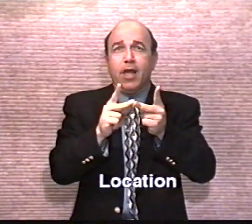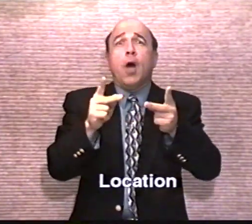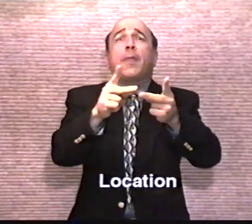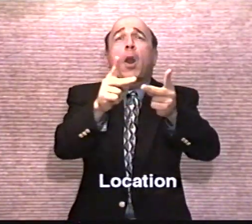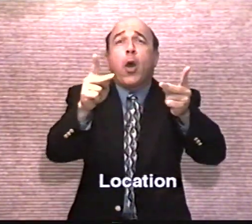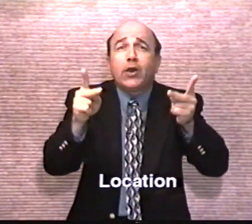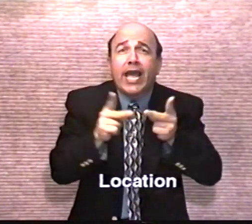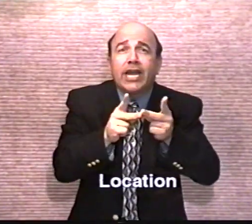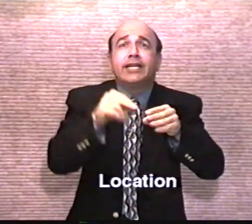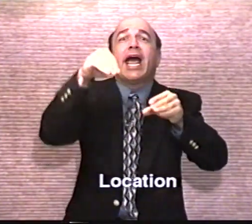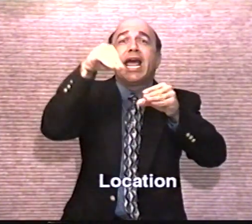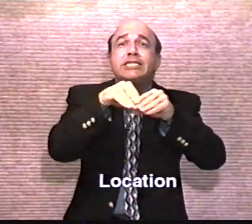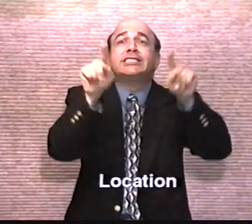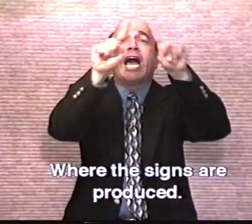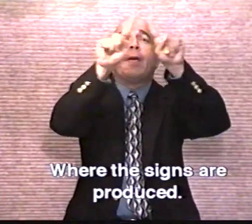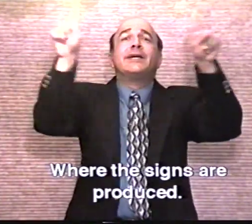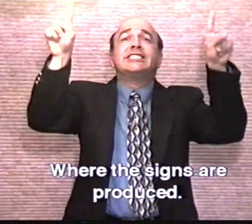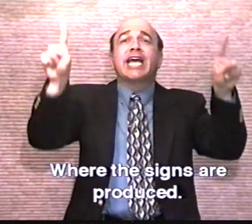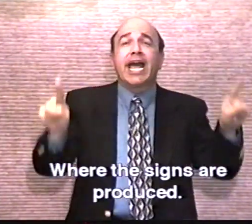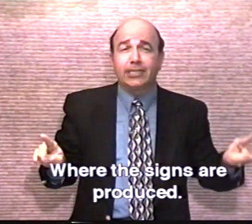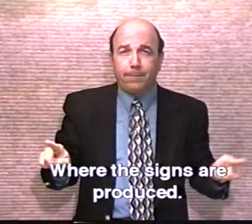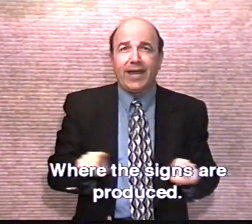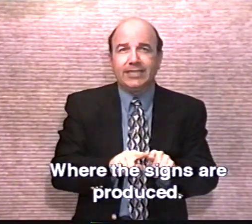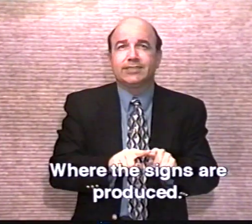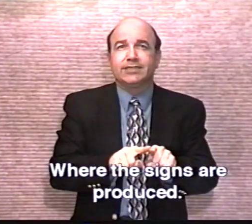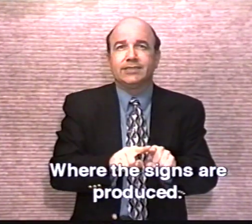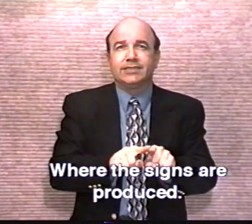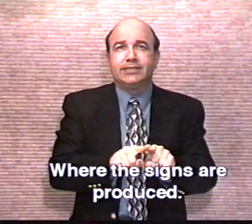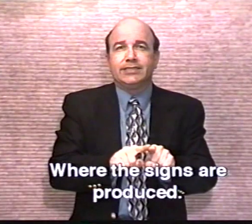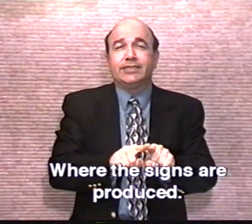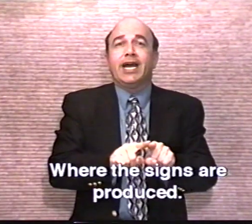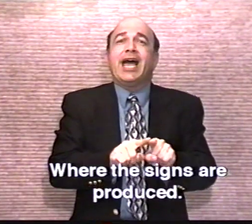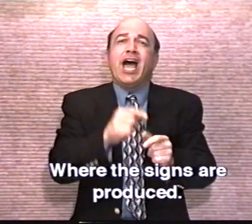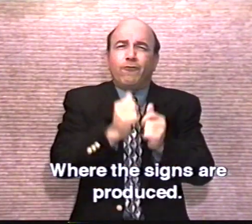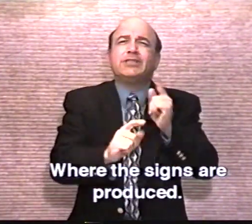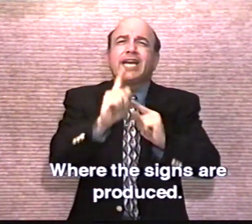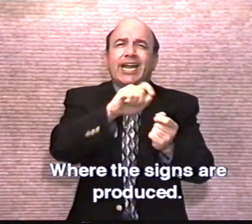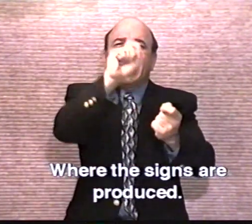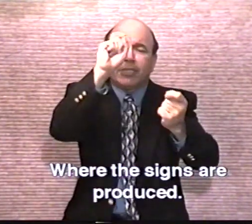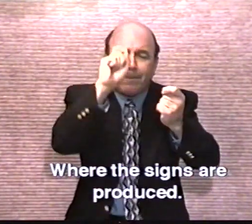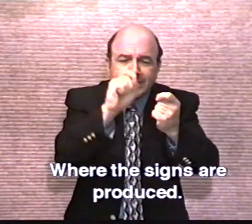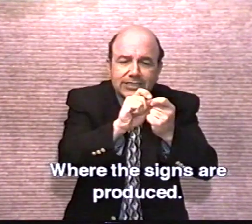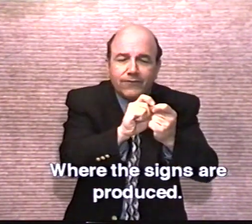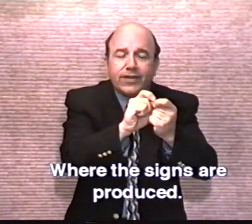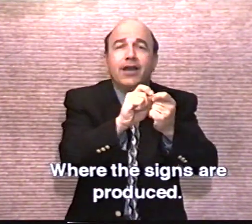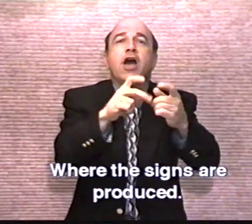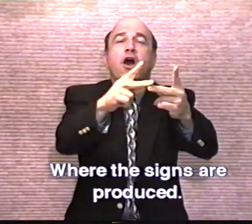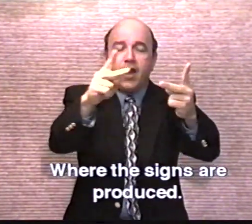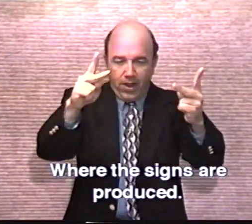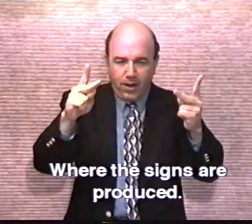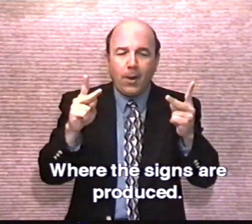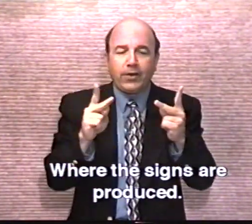The location inside the signage space. Every sign has a specific